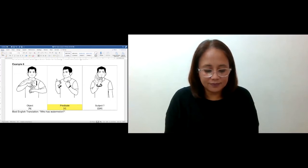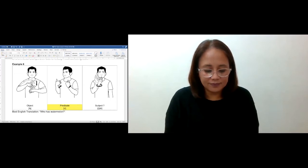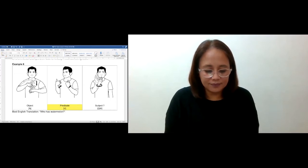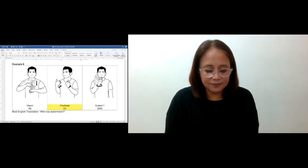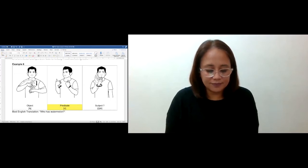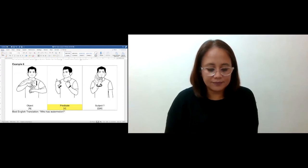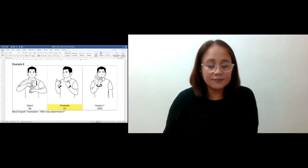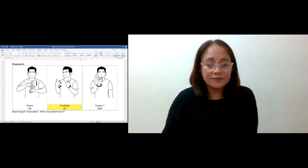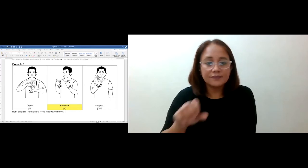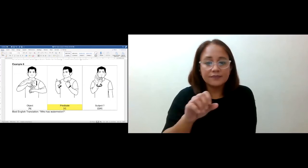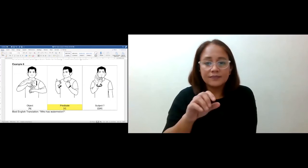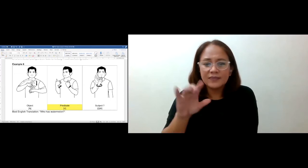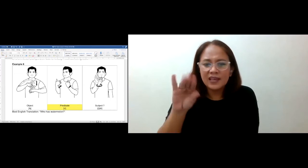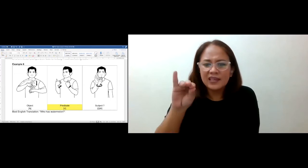Yami, can you say again?